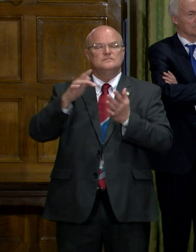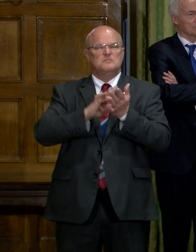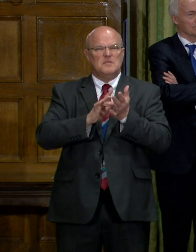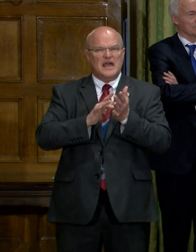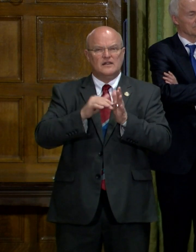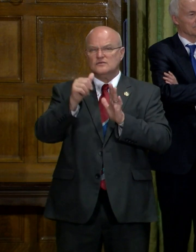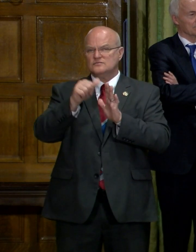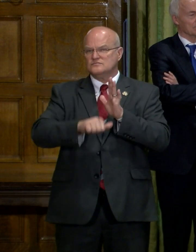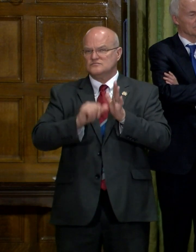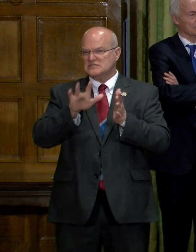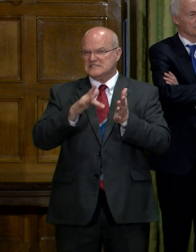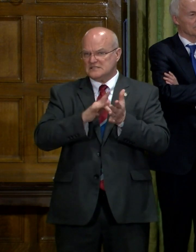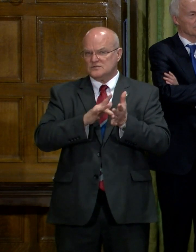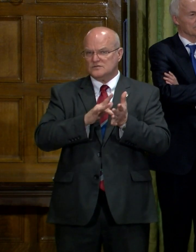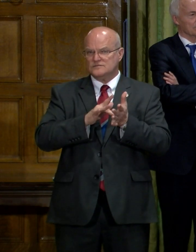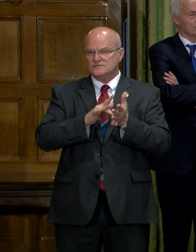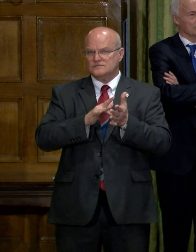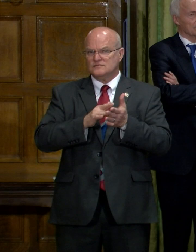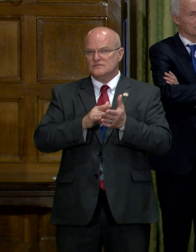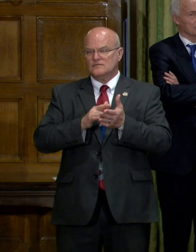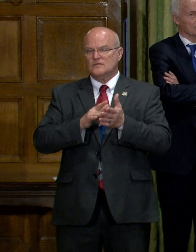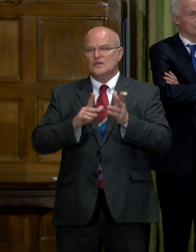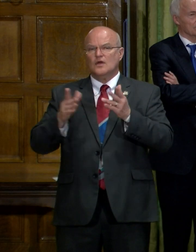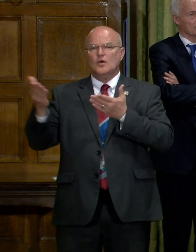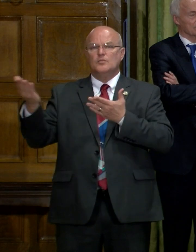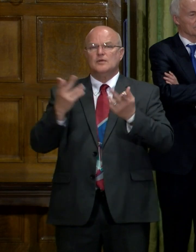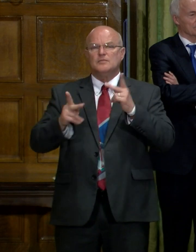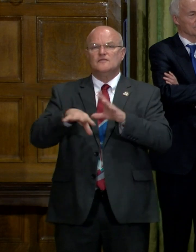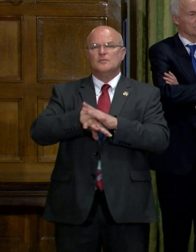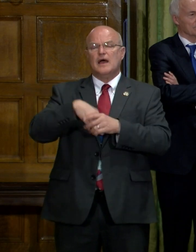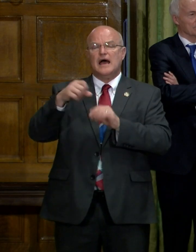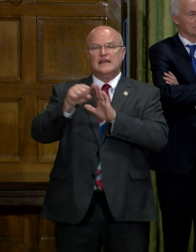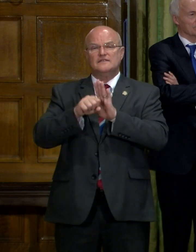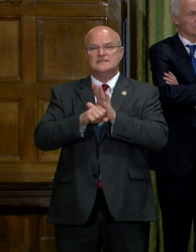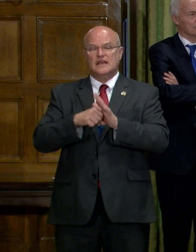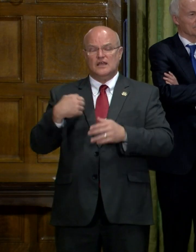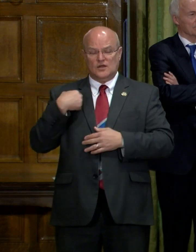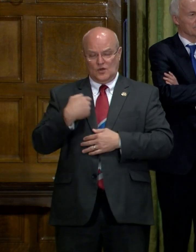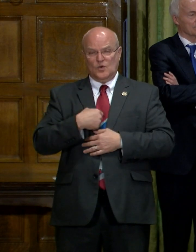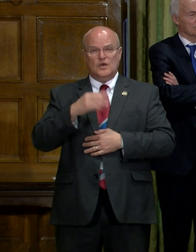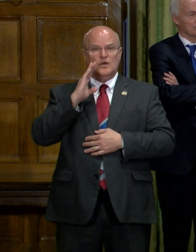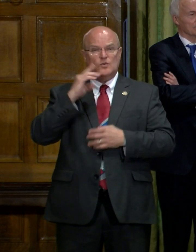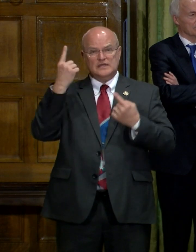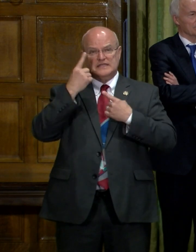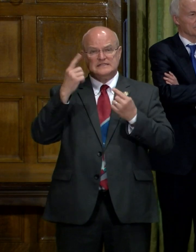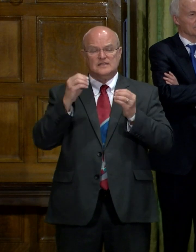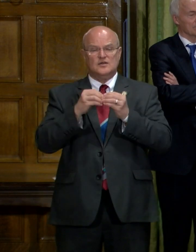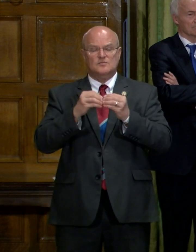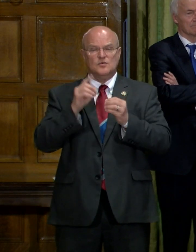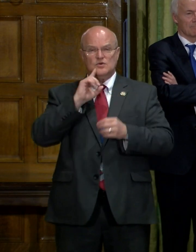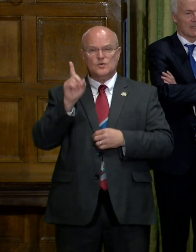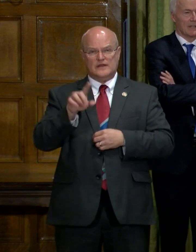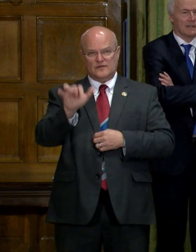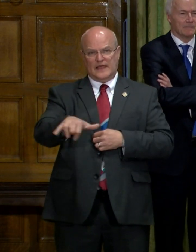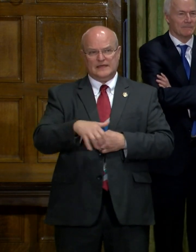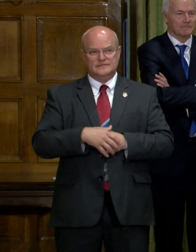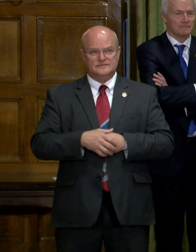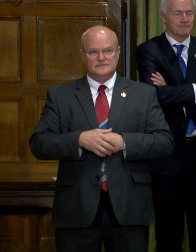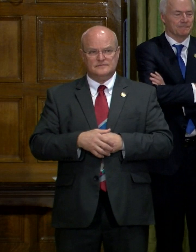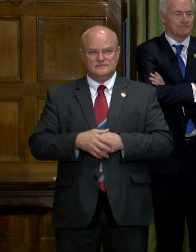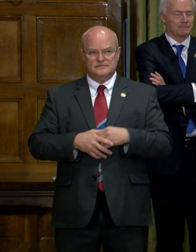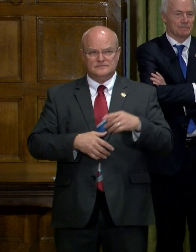medical or surgical center bringing people from out of state, we would consider further directives.